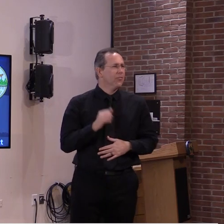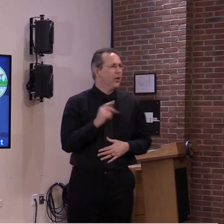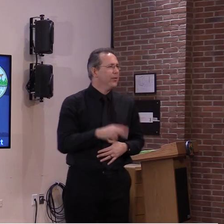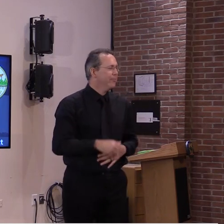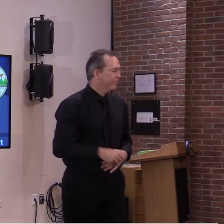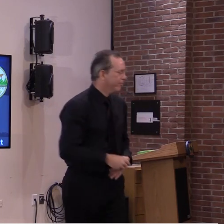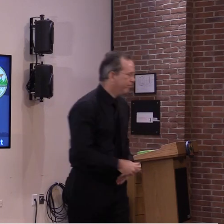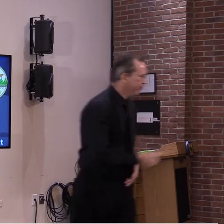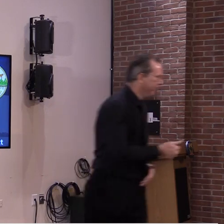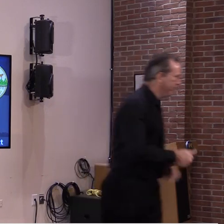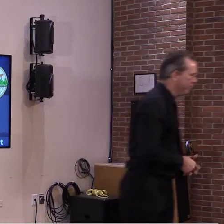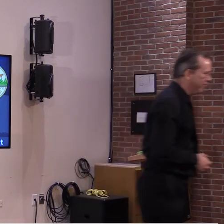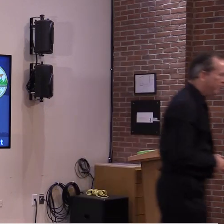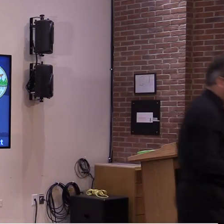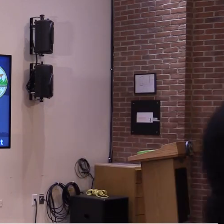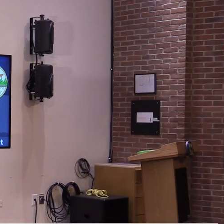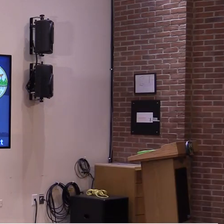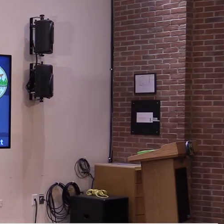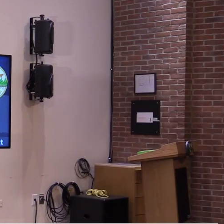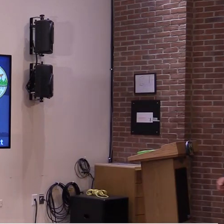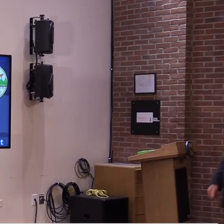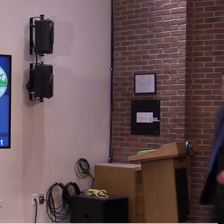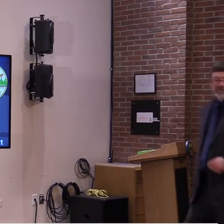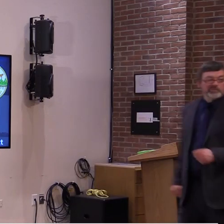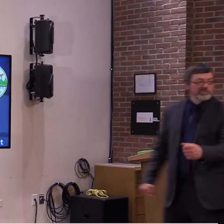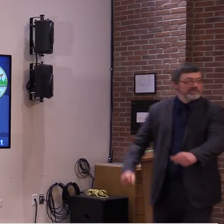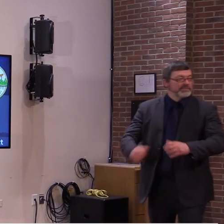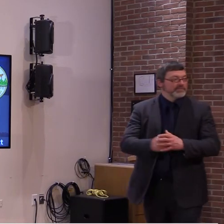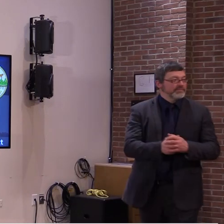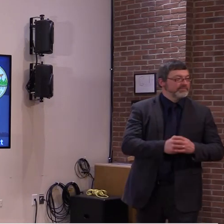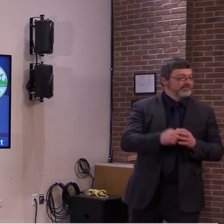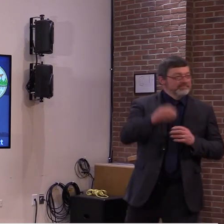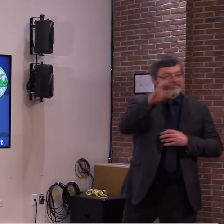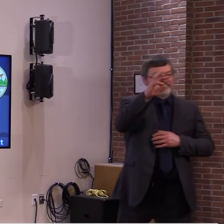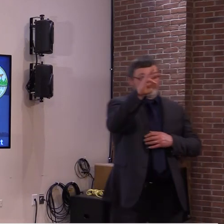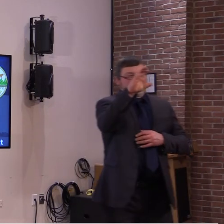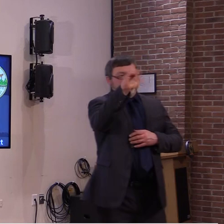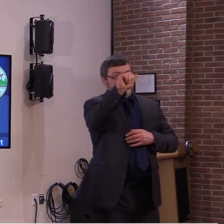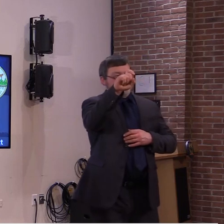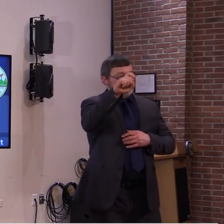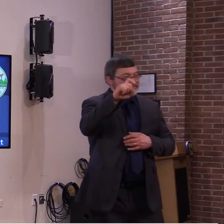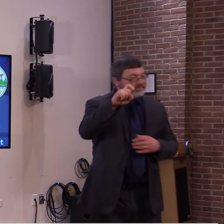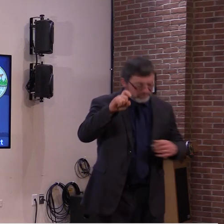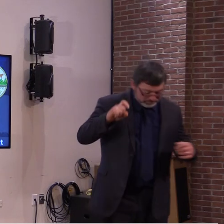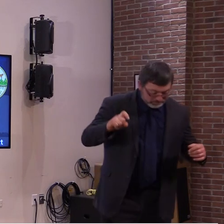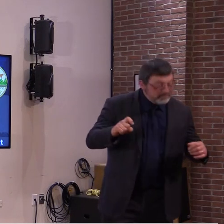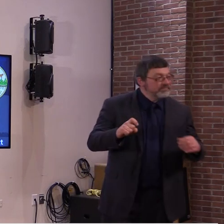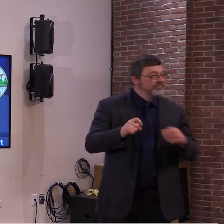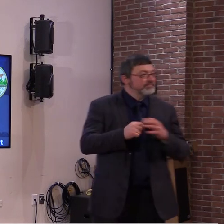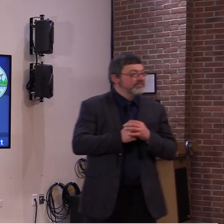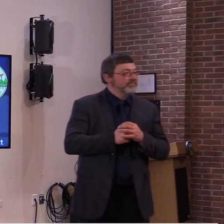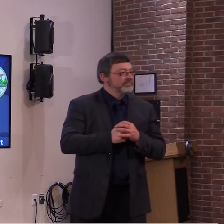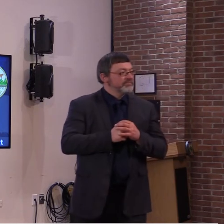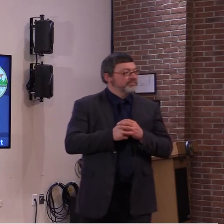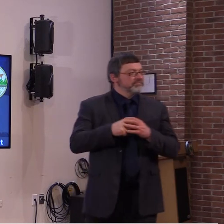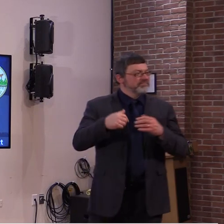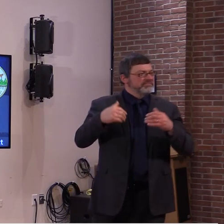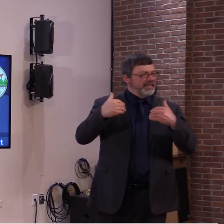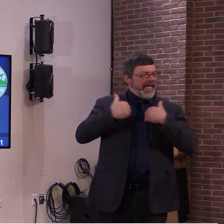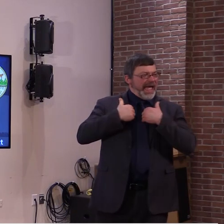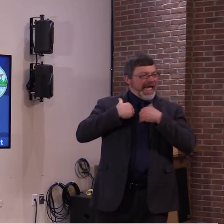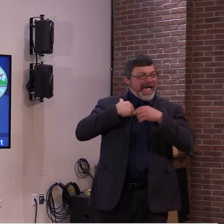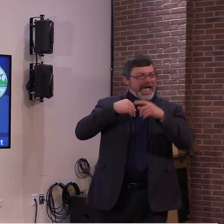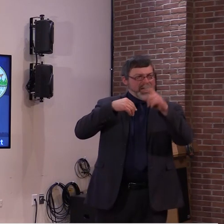Hi. So I kind of feel like this question has been asked a lot, but not fully answered at this press briefing.